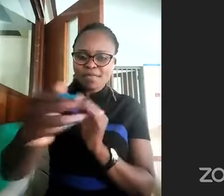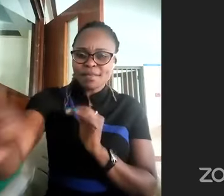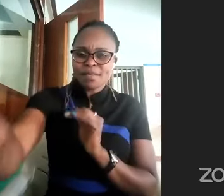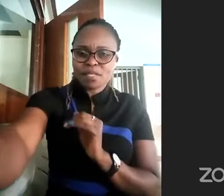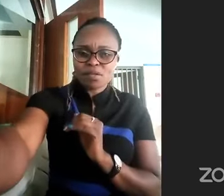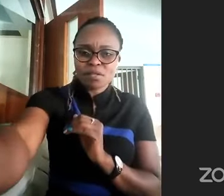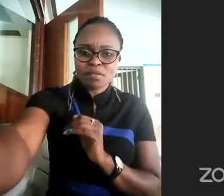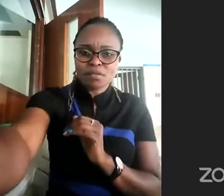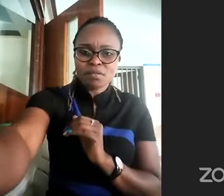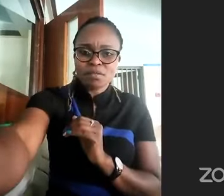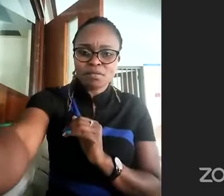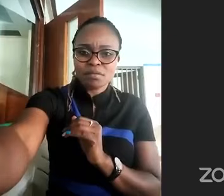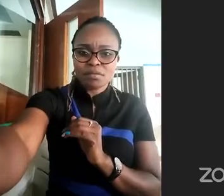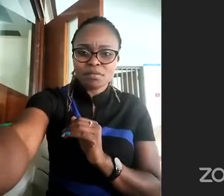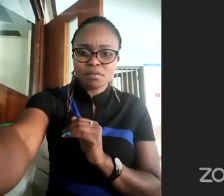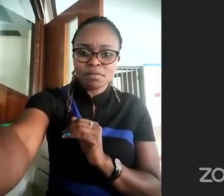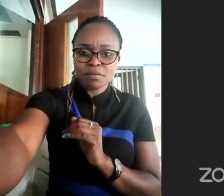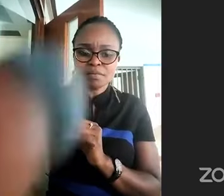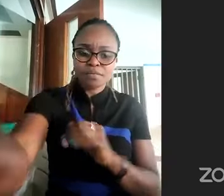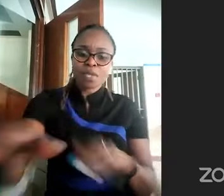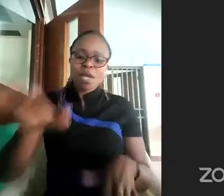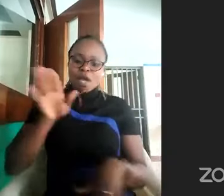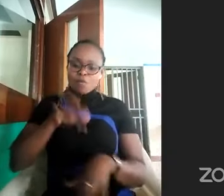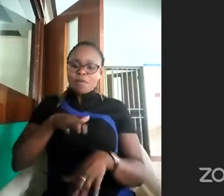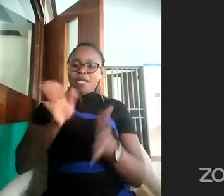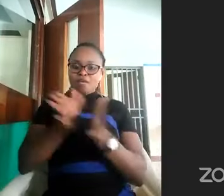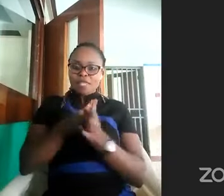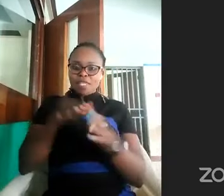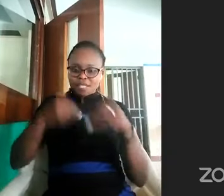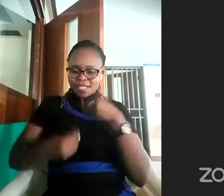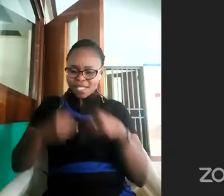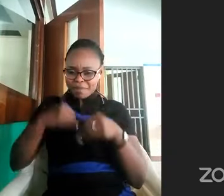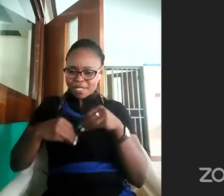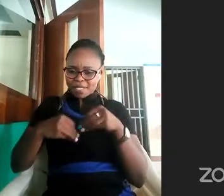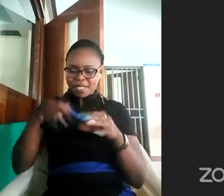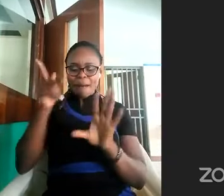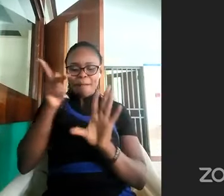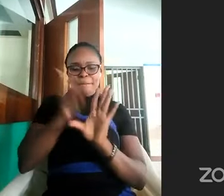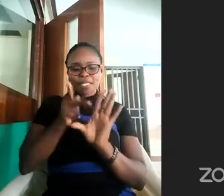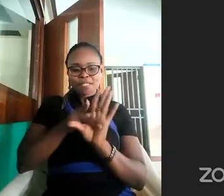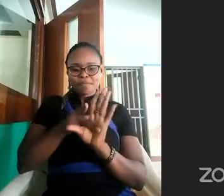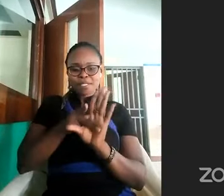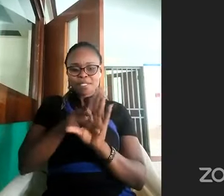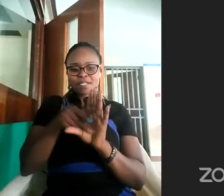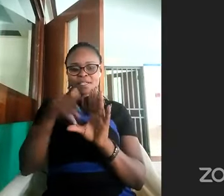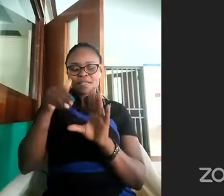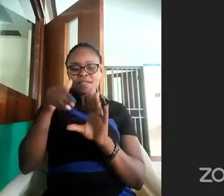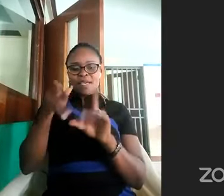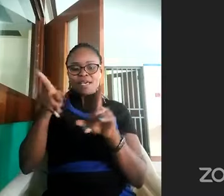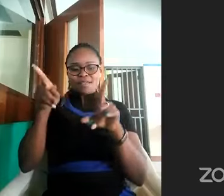freedoms and participating actively in the civic space and anti-corruption discourse increases.